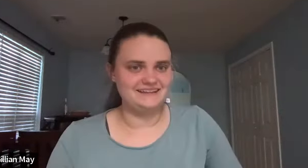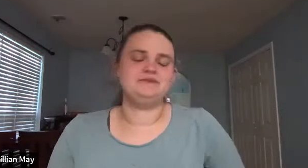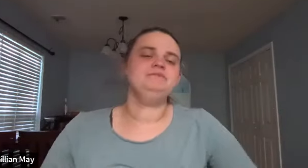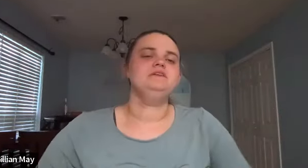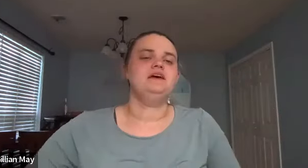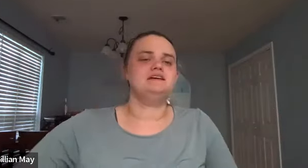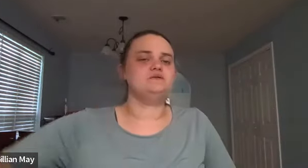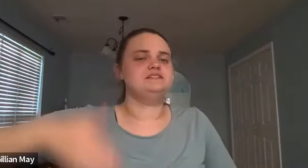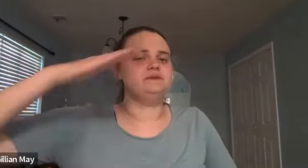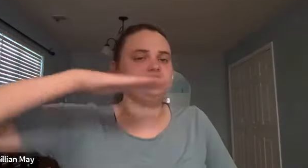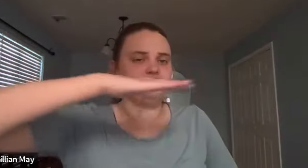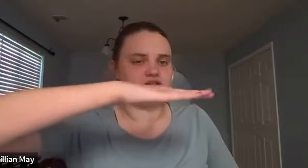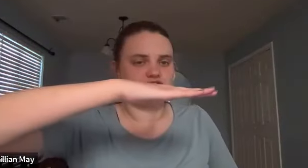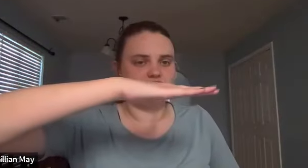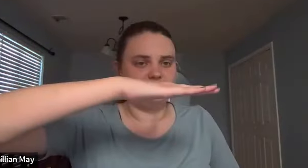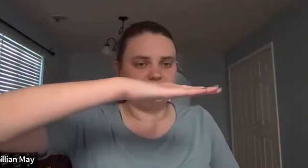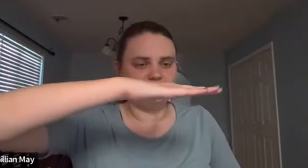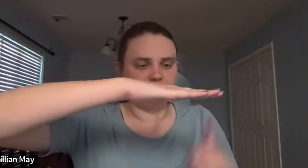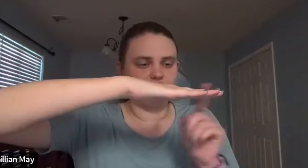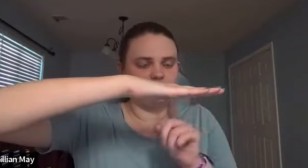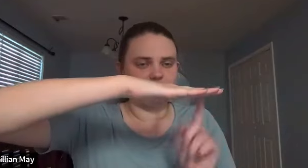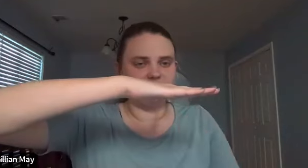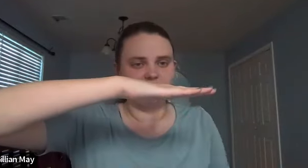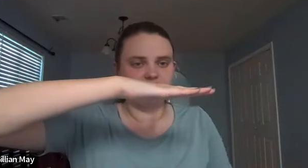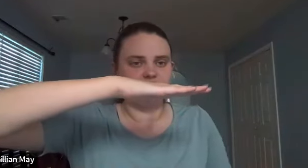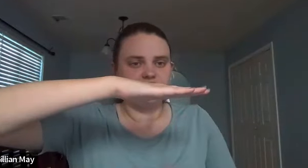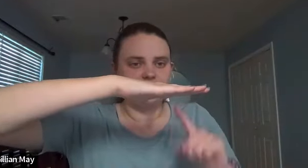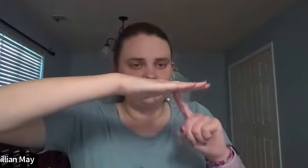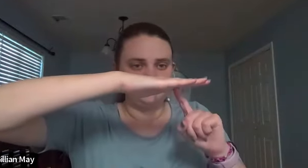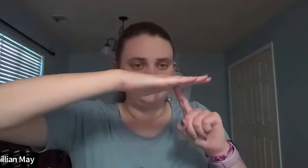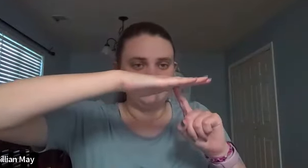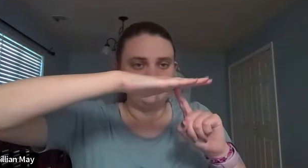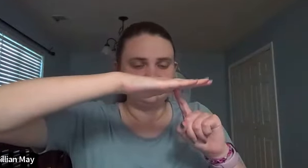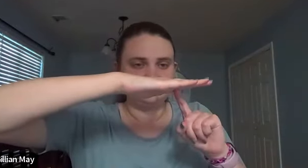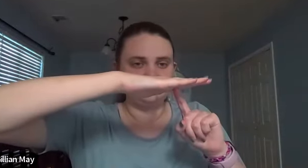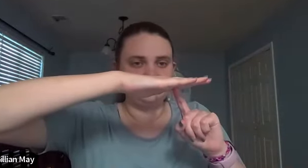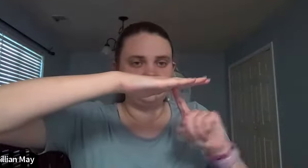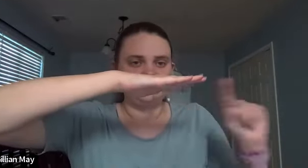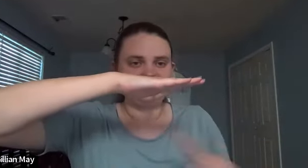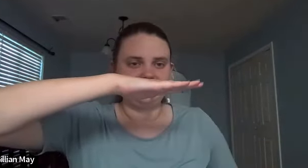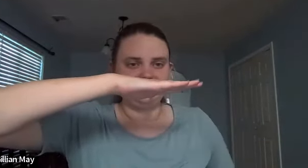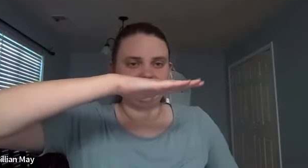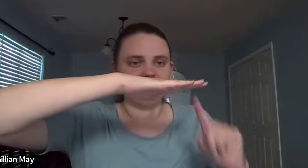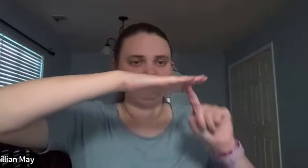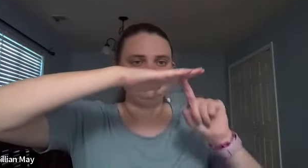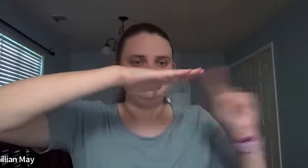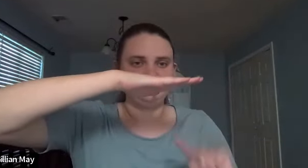lightning is going to be, you're going to start here with your non-dominant sideways. Your dominant has a pointer finger and then goes lightning,